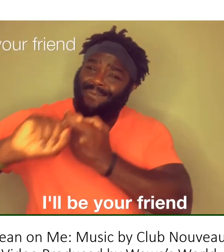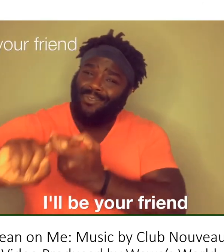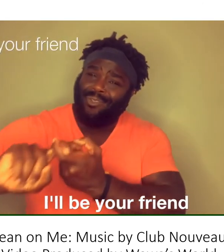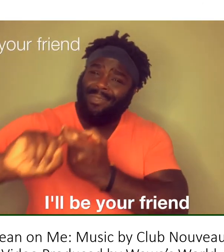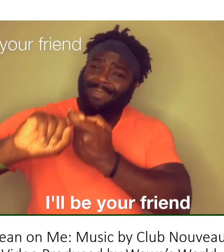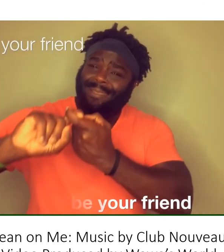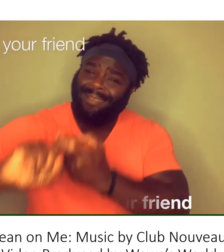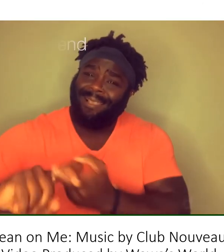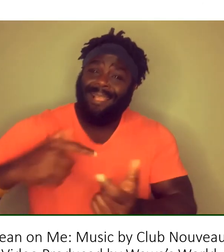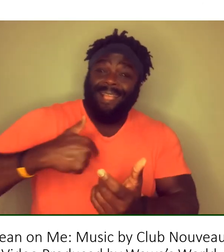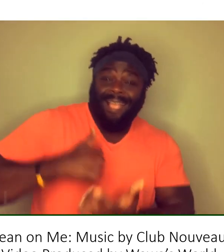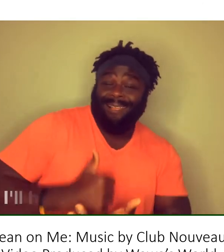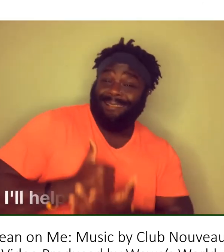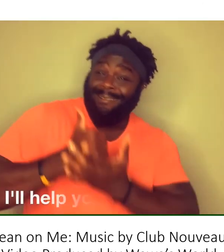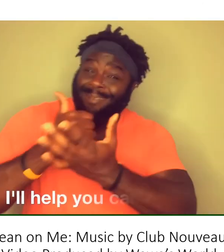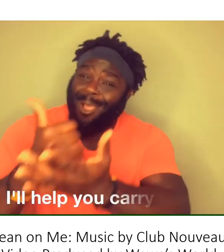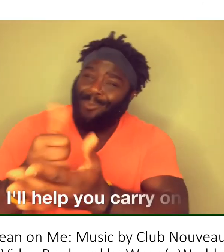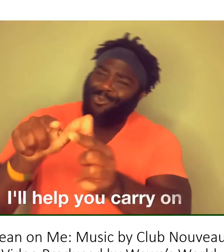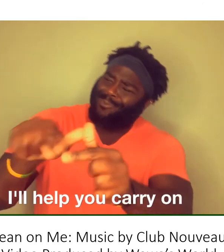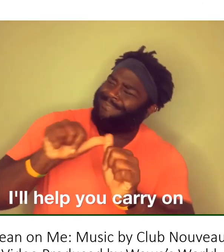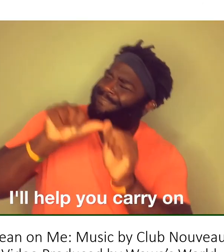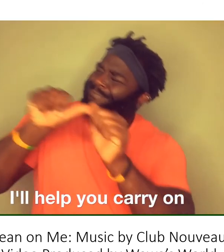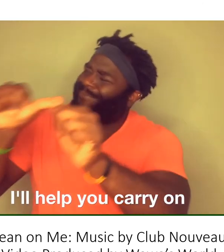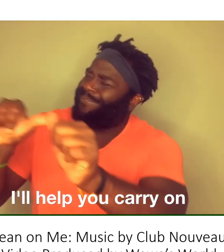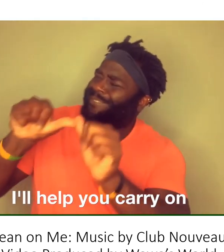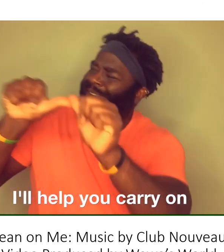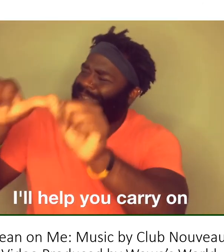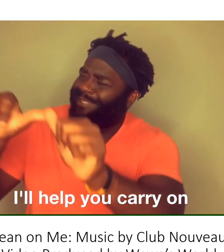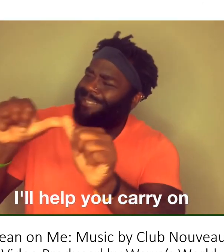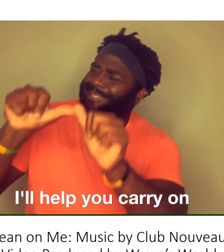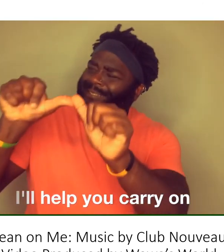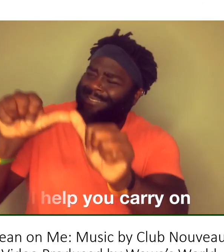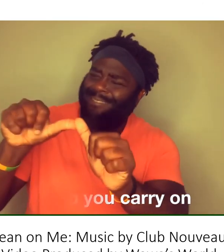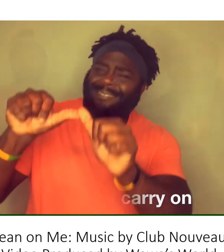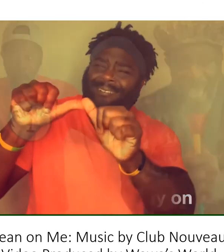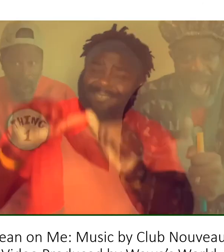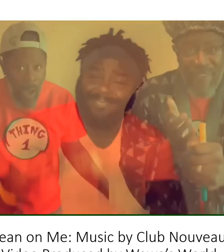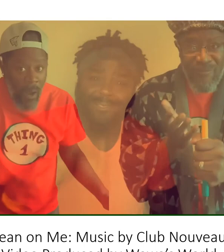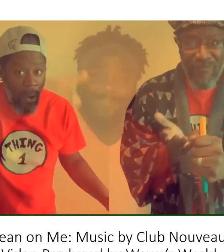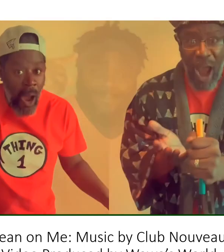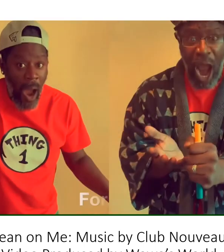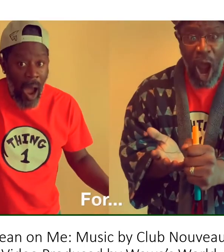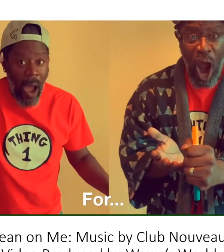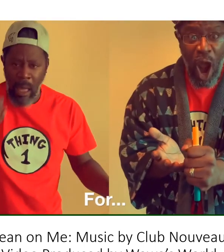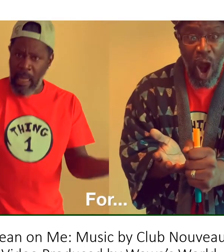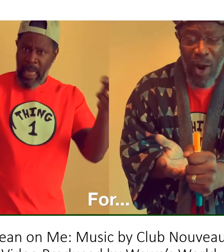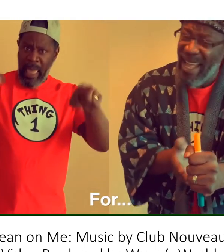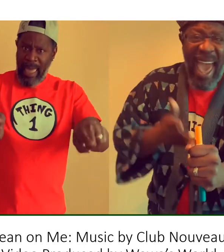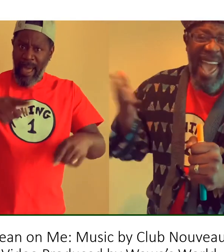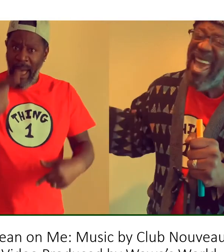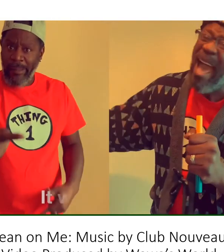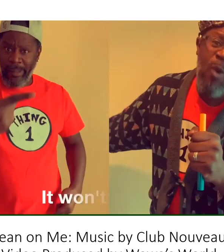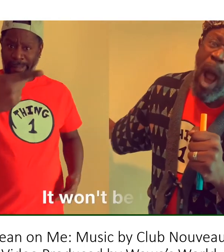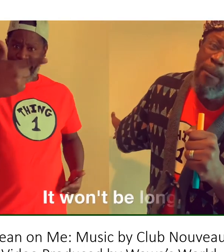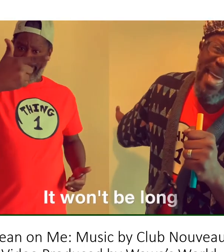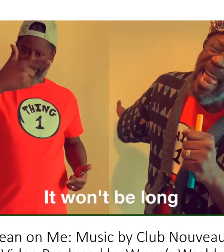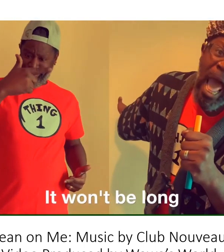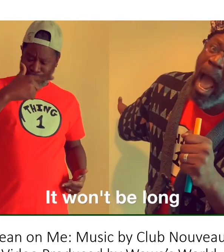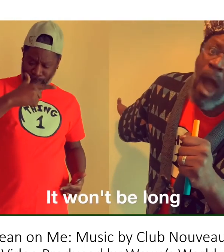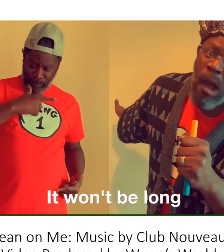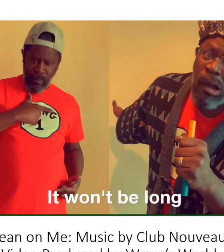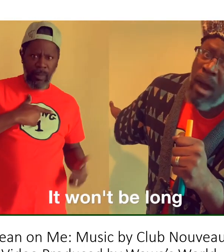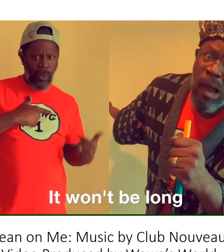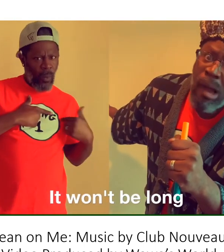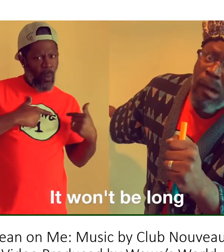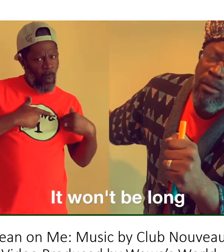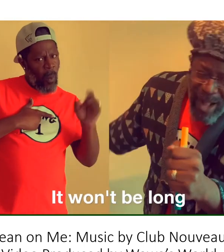your friend, I'll help you. Carry on, it won't